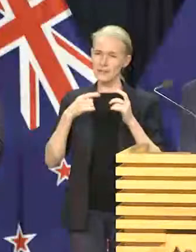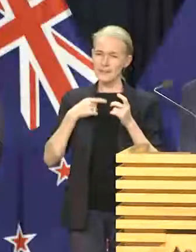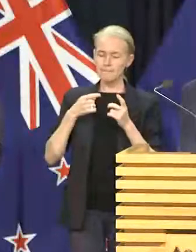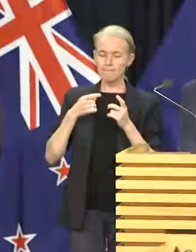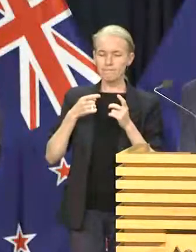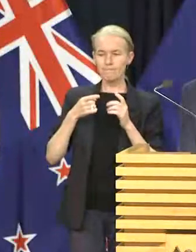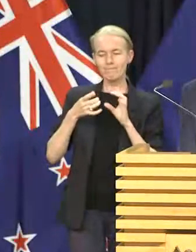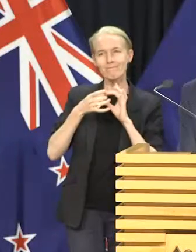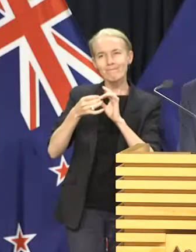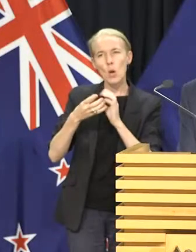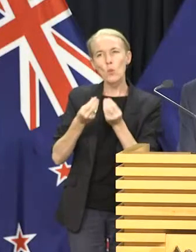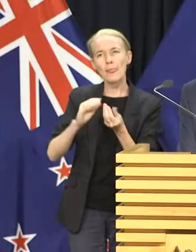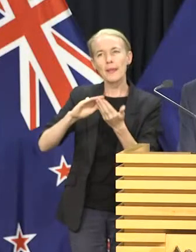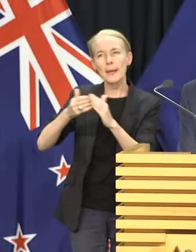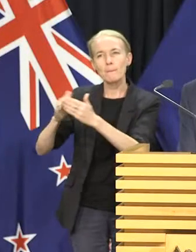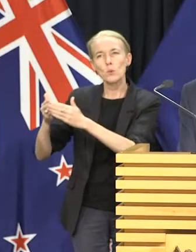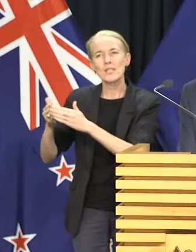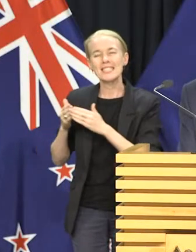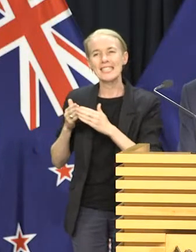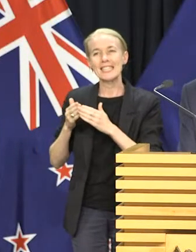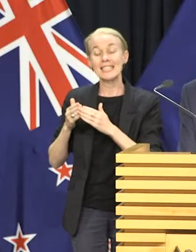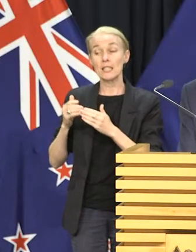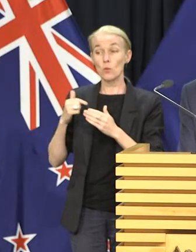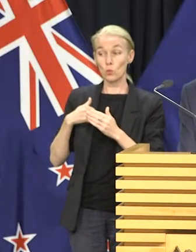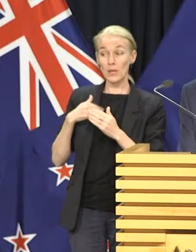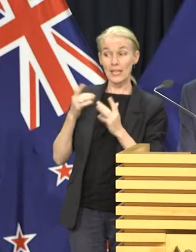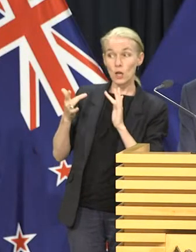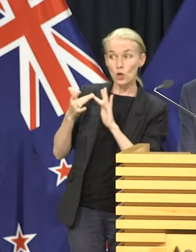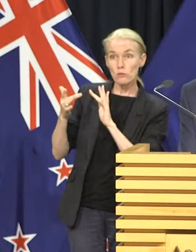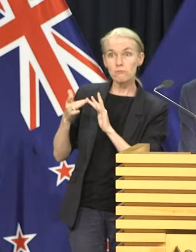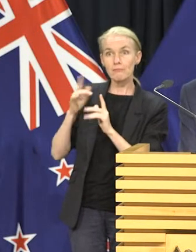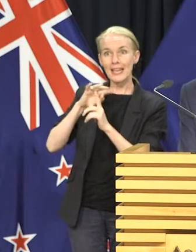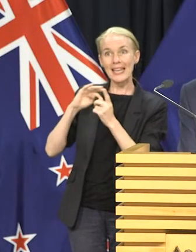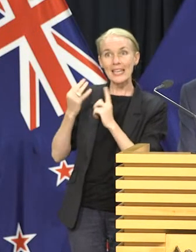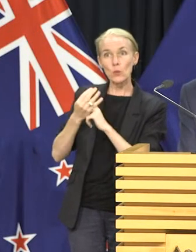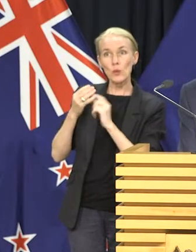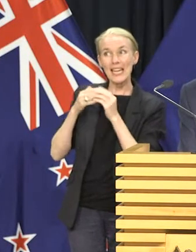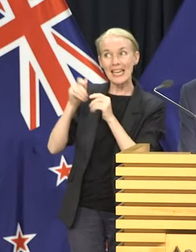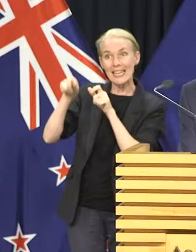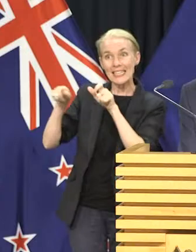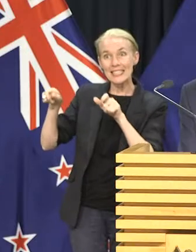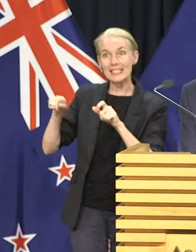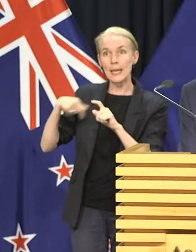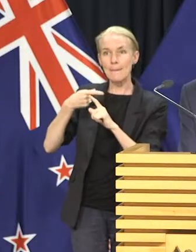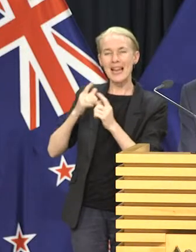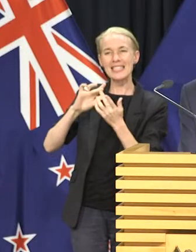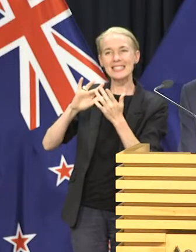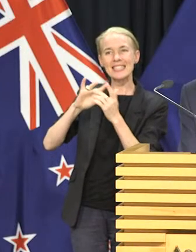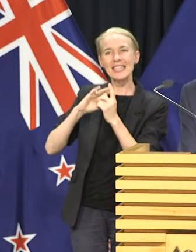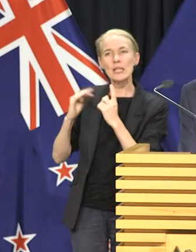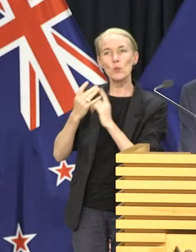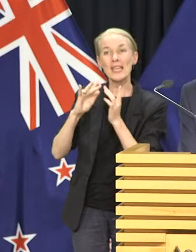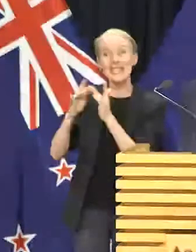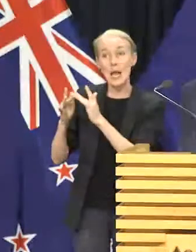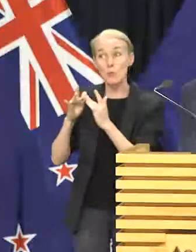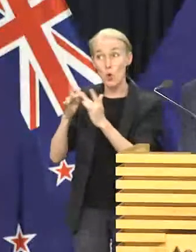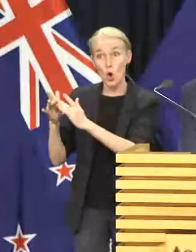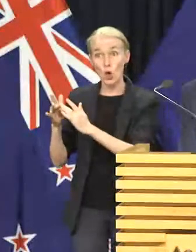people. We've used iwi leaders and iwi comms networks at this point in time, but with strong